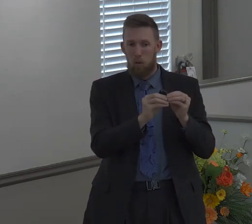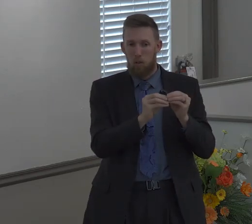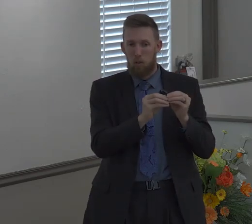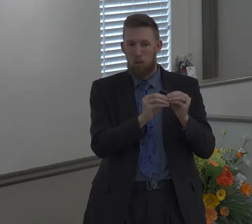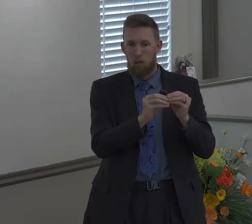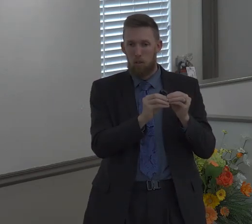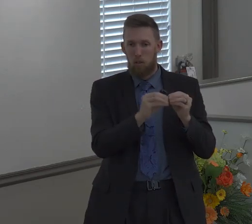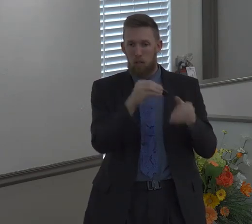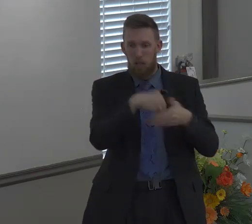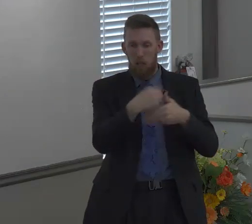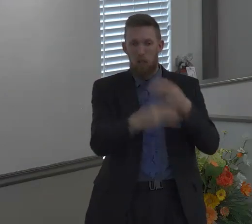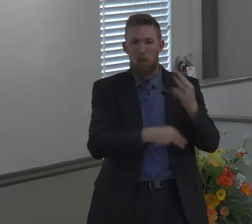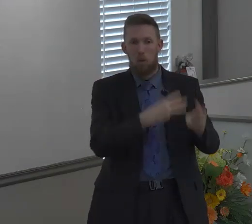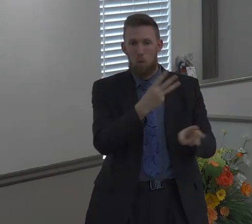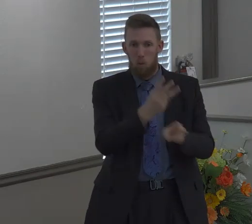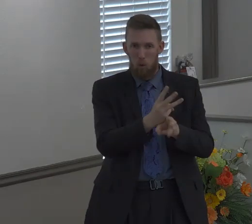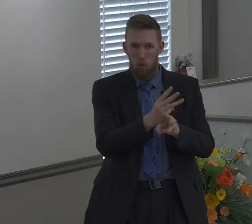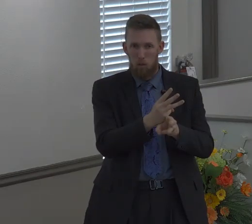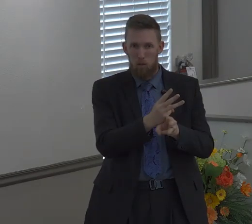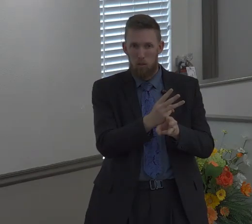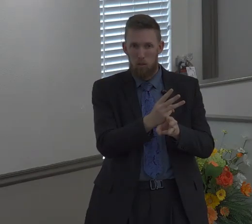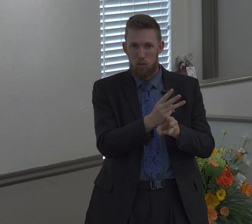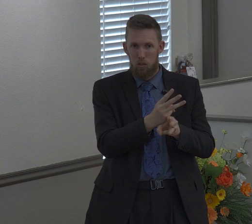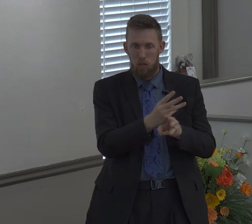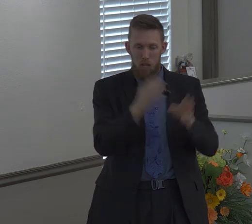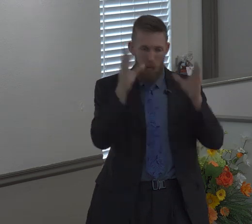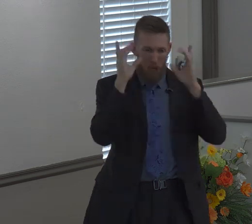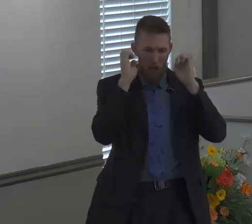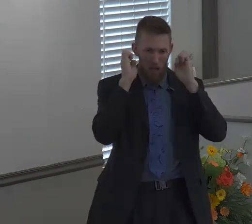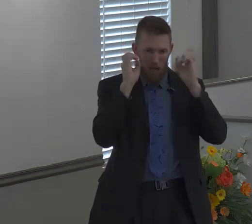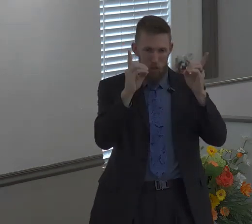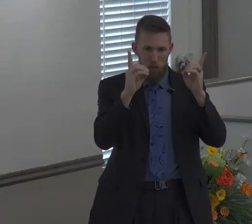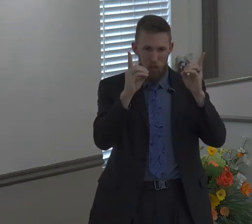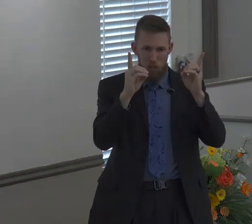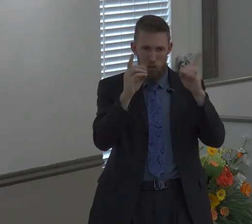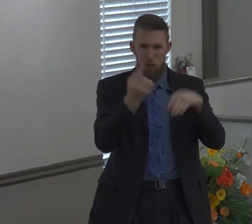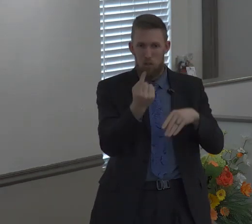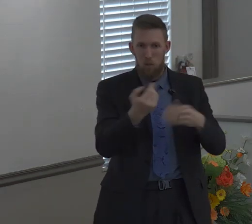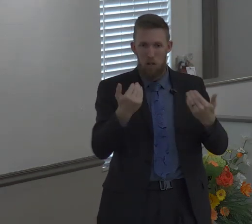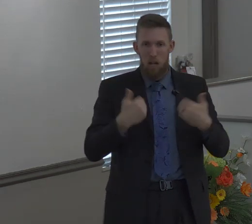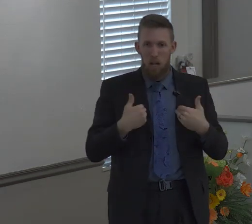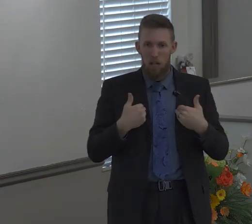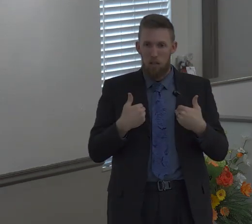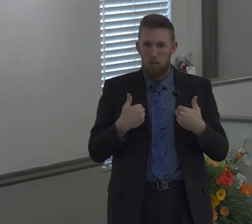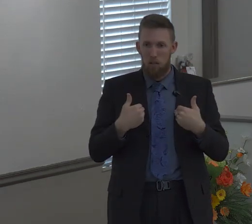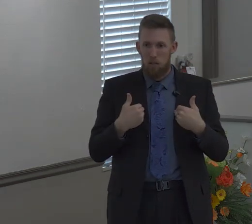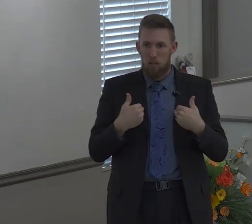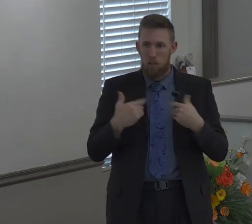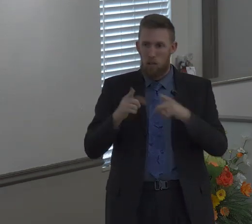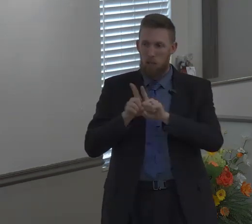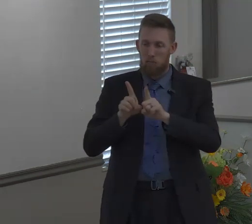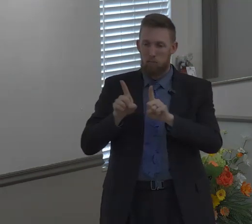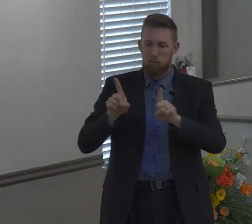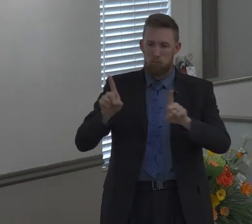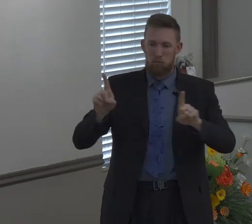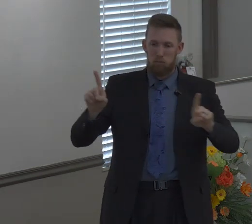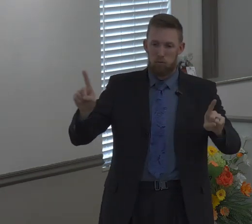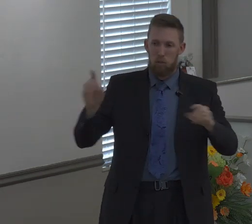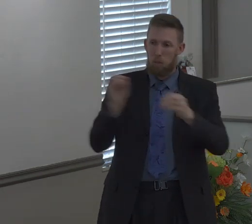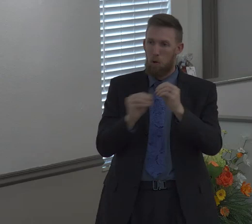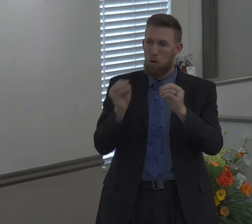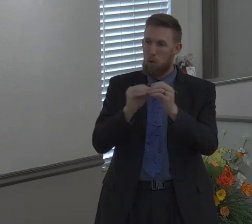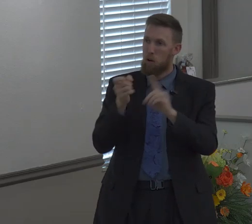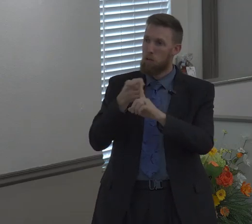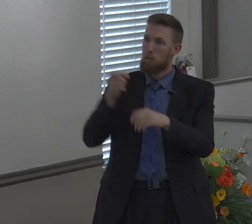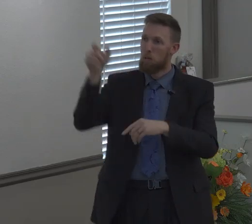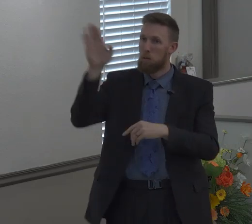gets, the tendency is to walk away from the doctrines of the Lord. Back in the